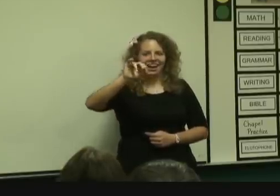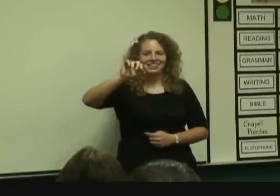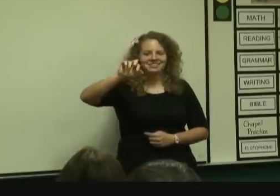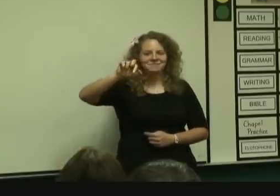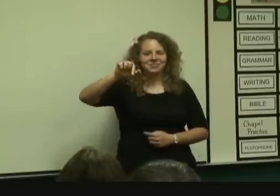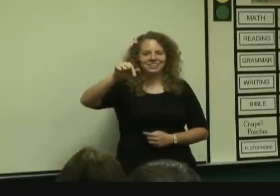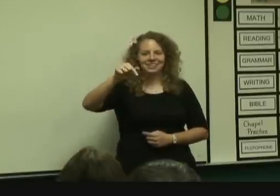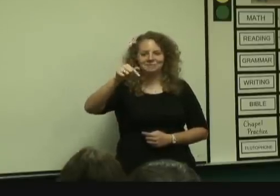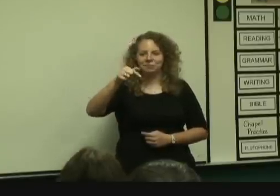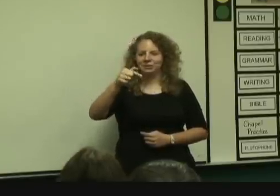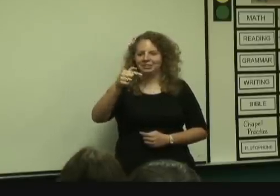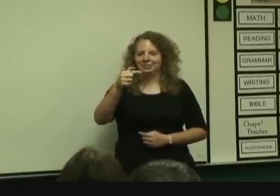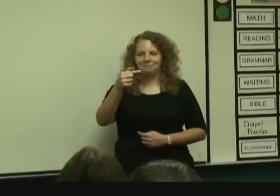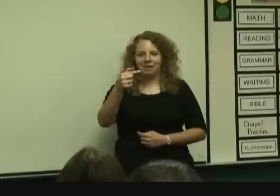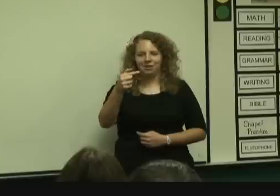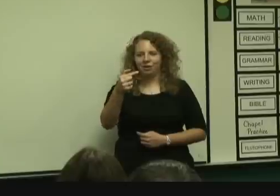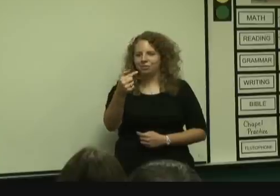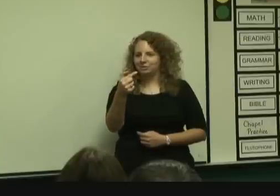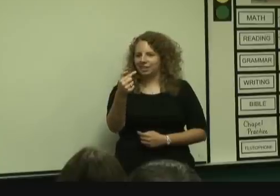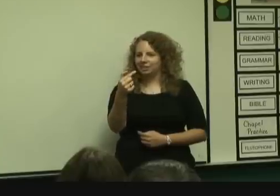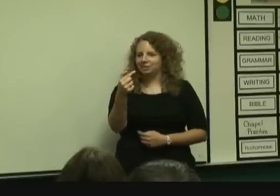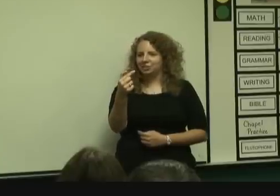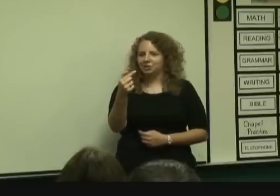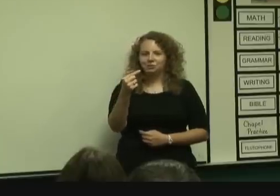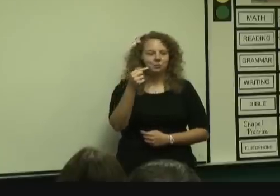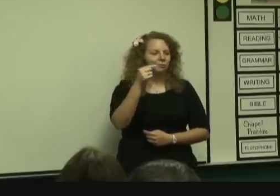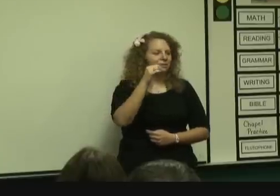I didn't really completely make all those letters. So